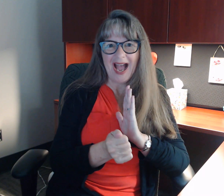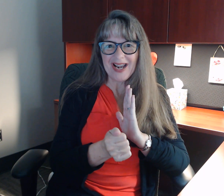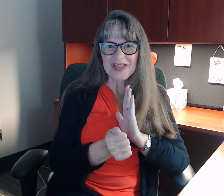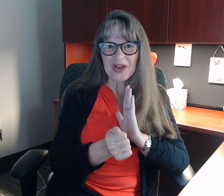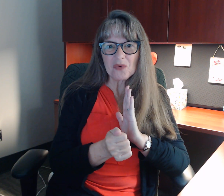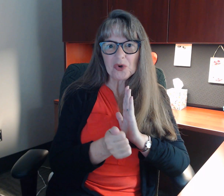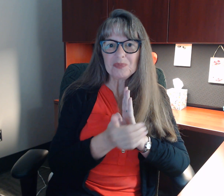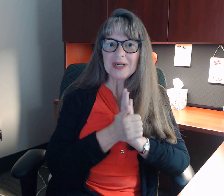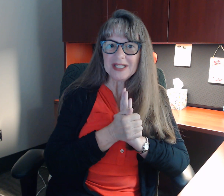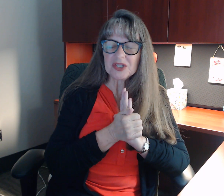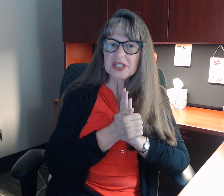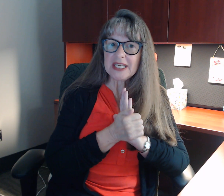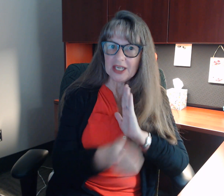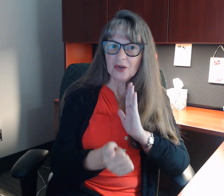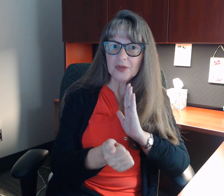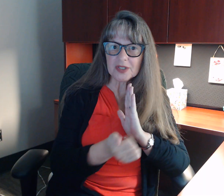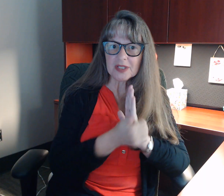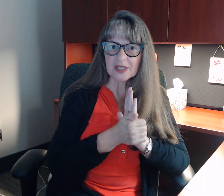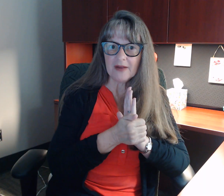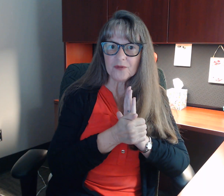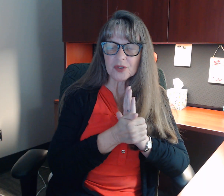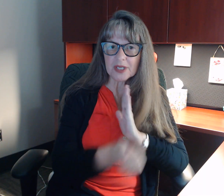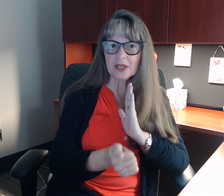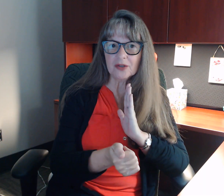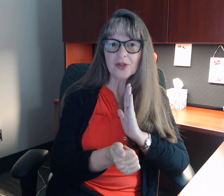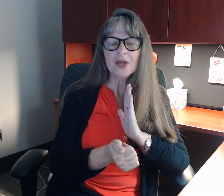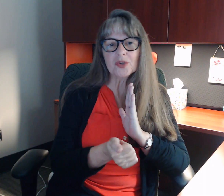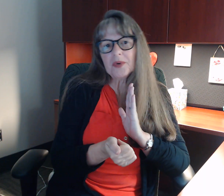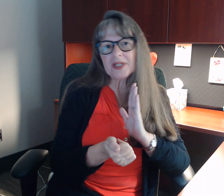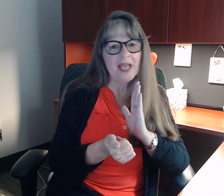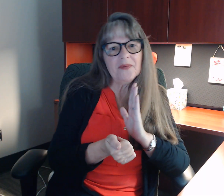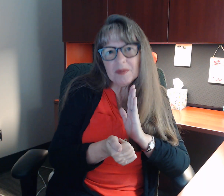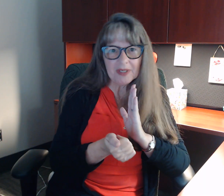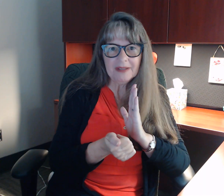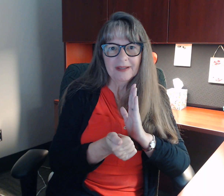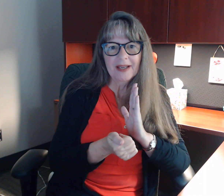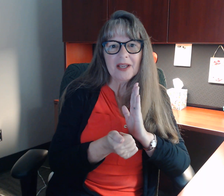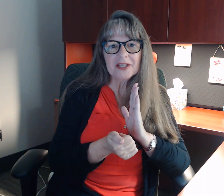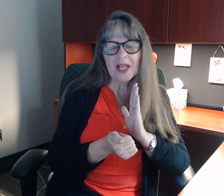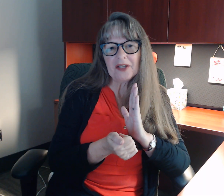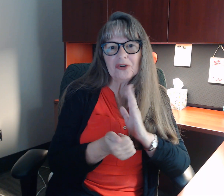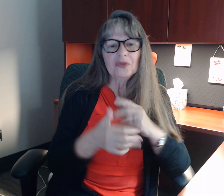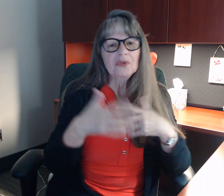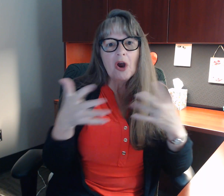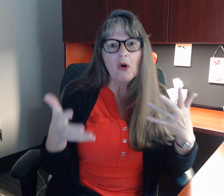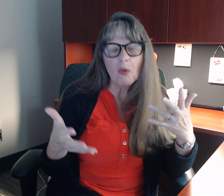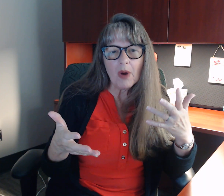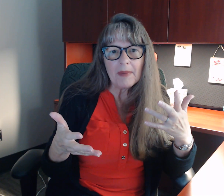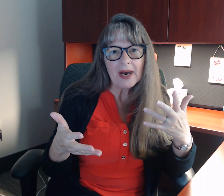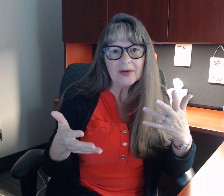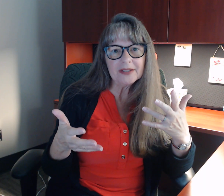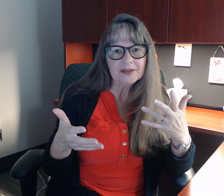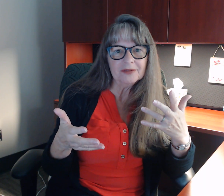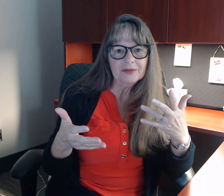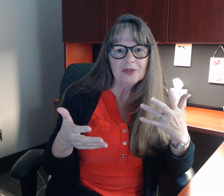that word, but it's skilled. This is the sign for skilled. So what does savvy mean? It's like you know about it. You could